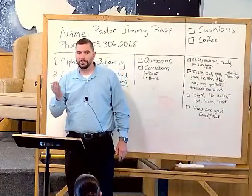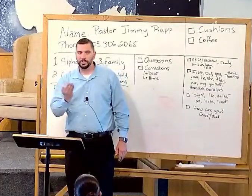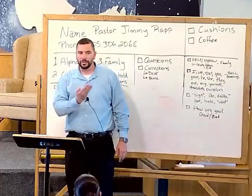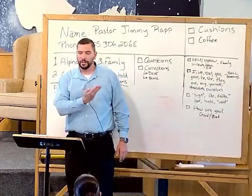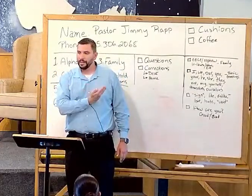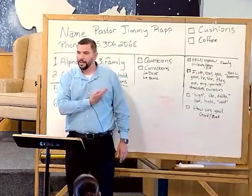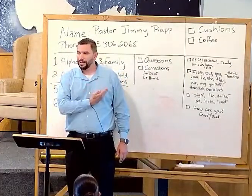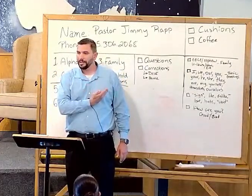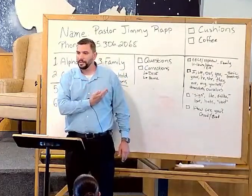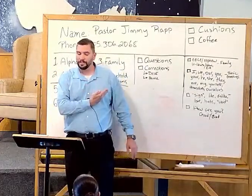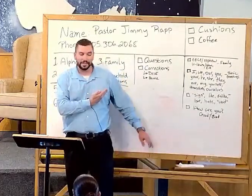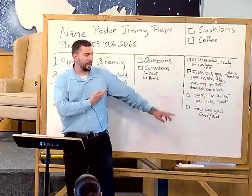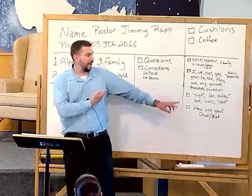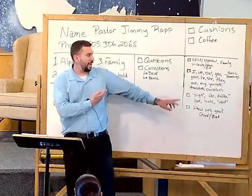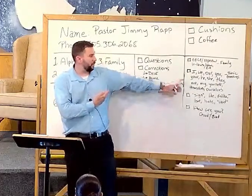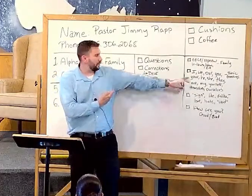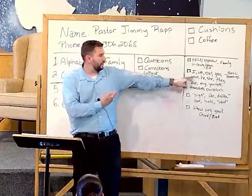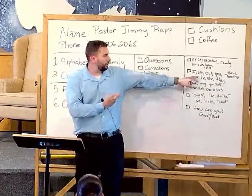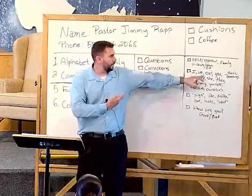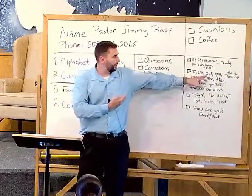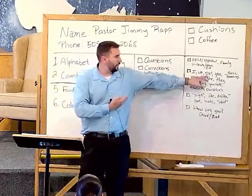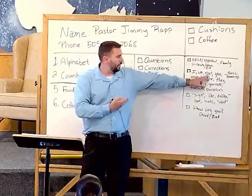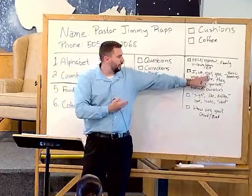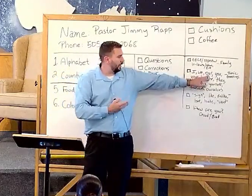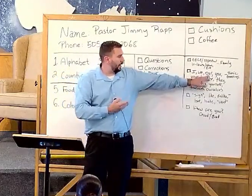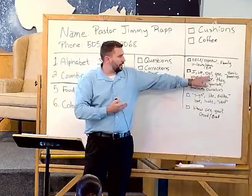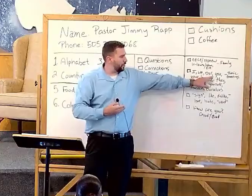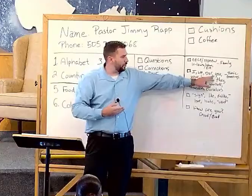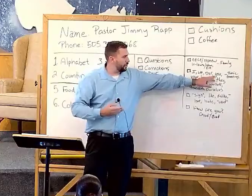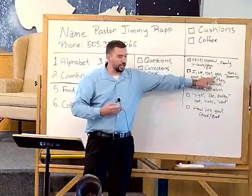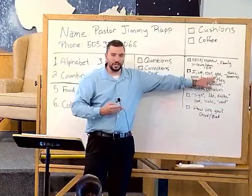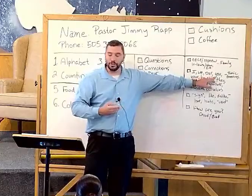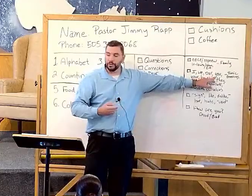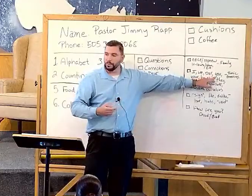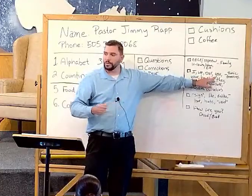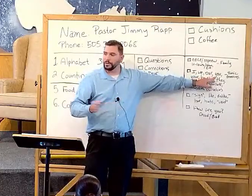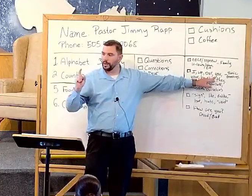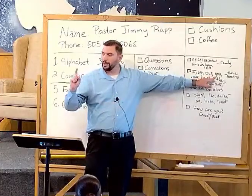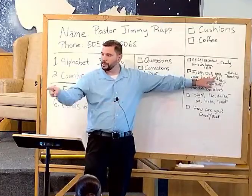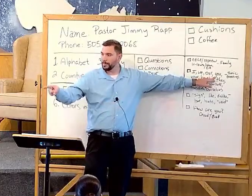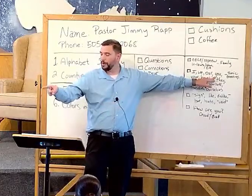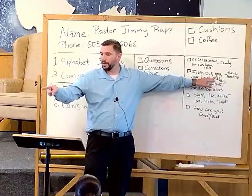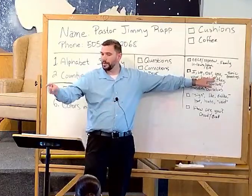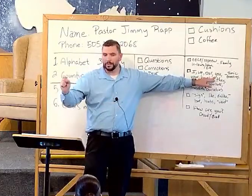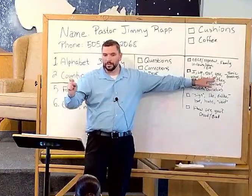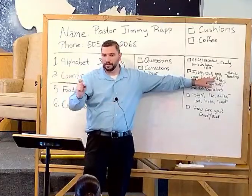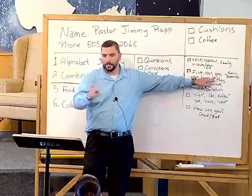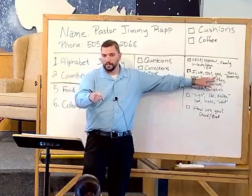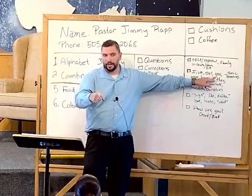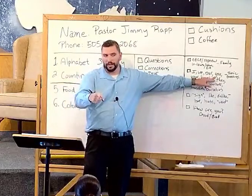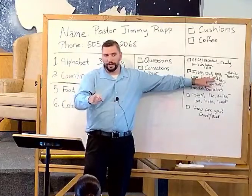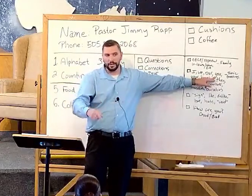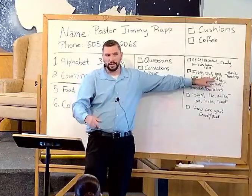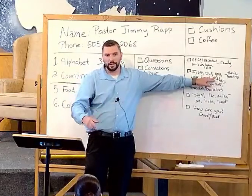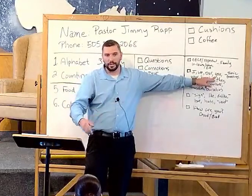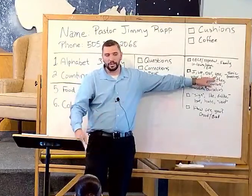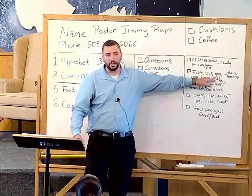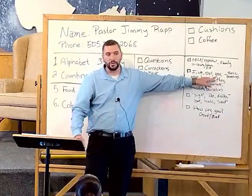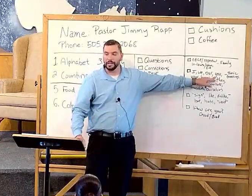go like that. That's our. And then to say you, I'm just going to point at you. And